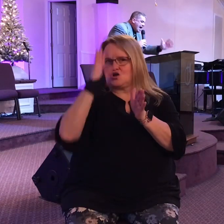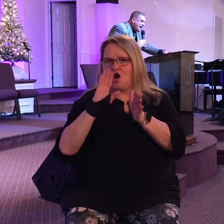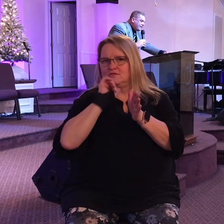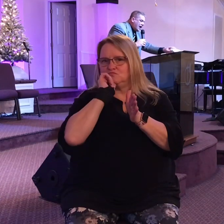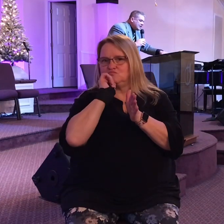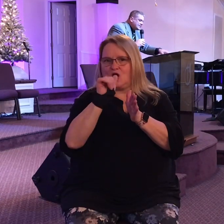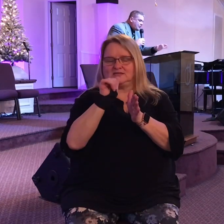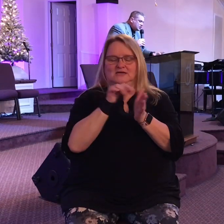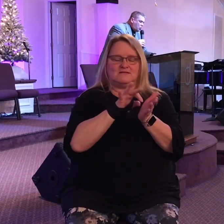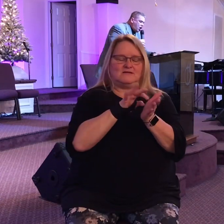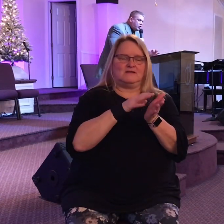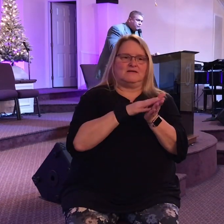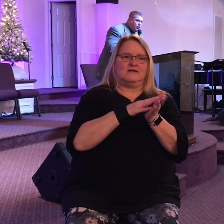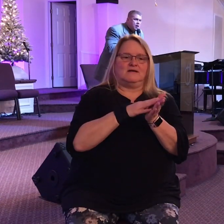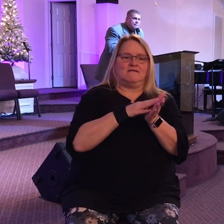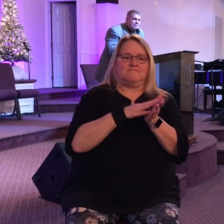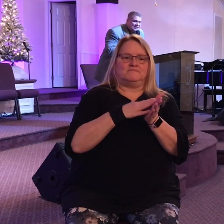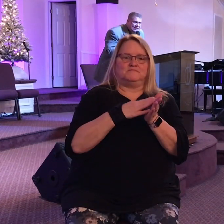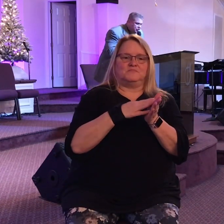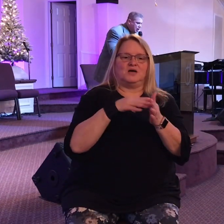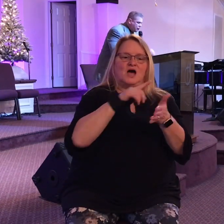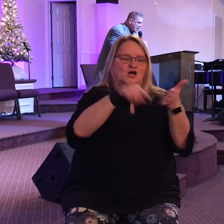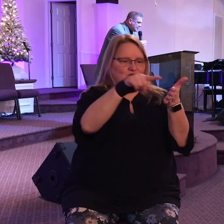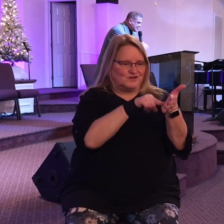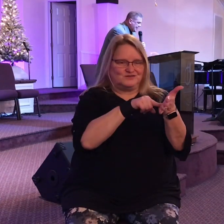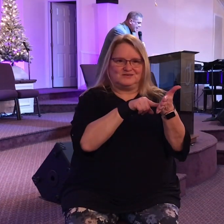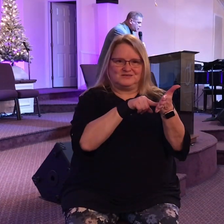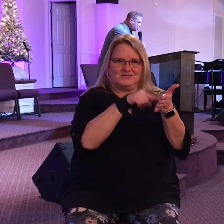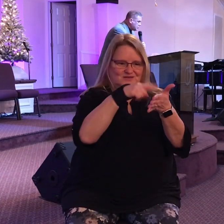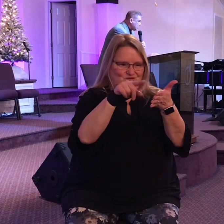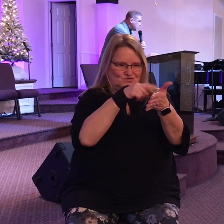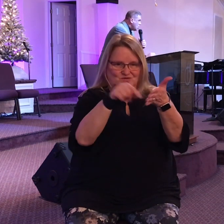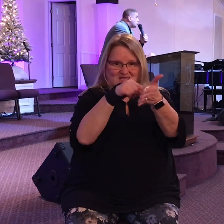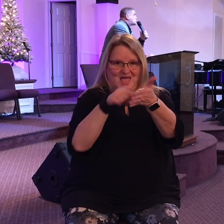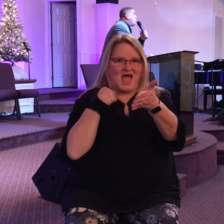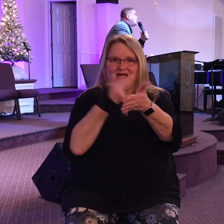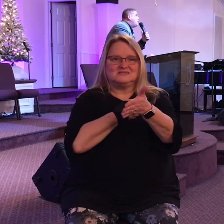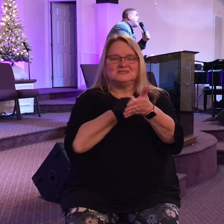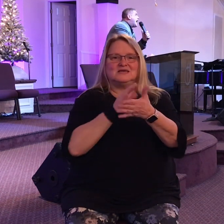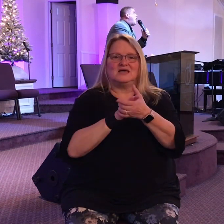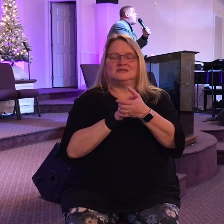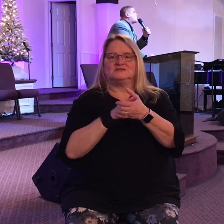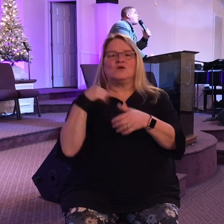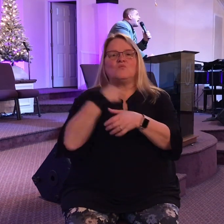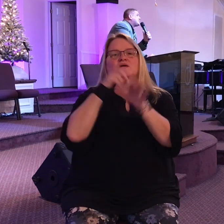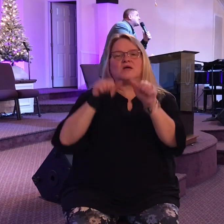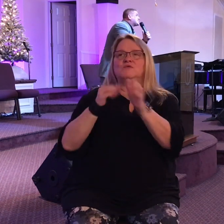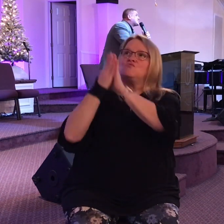he gave us this wonderful message of reconciliation. So you and I